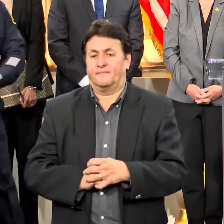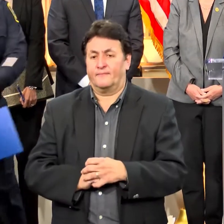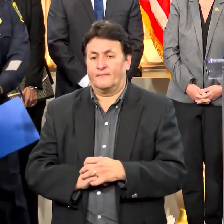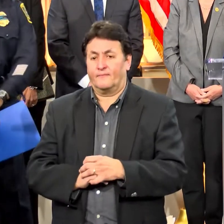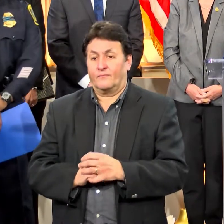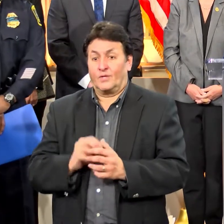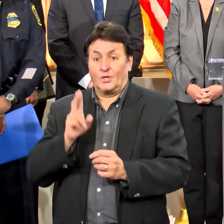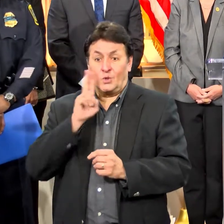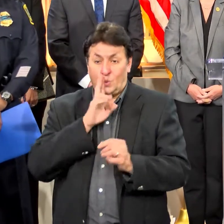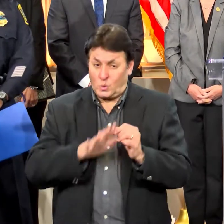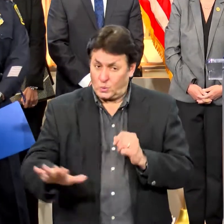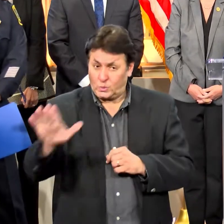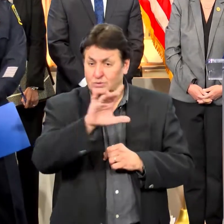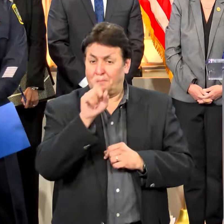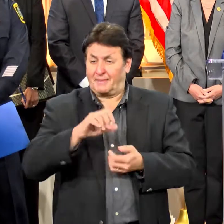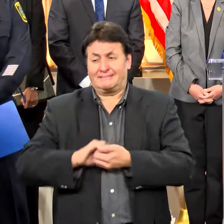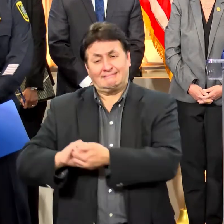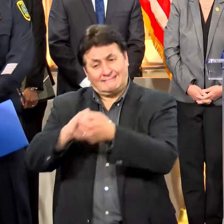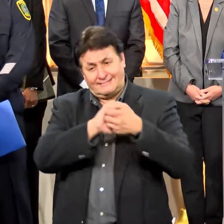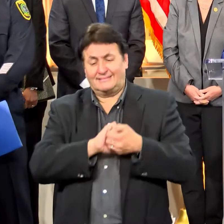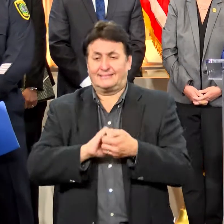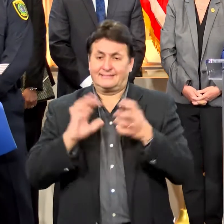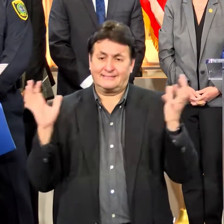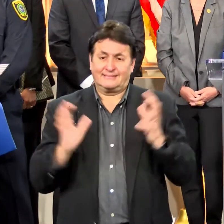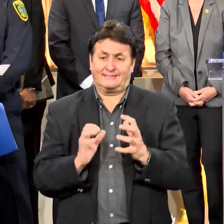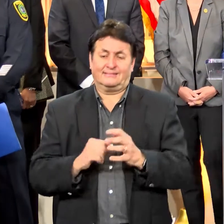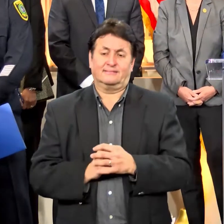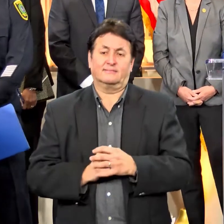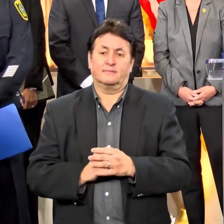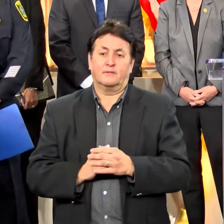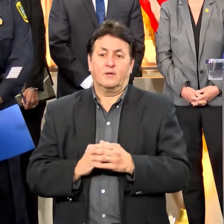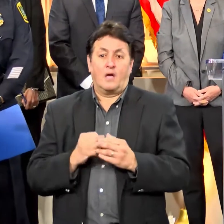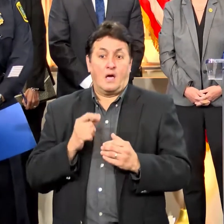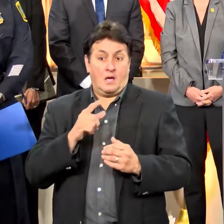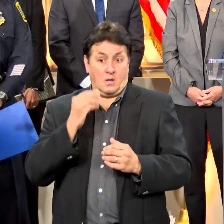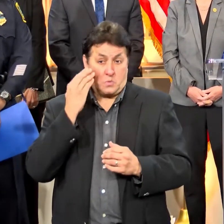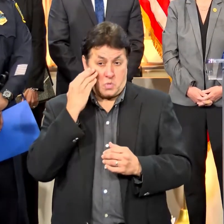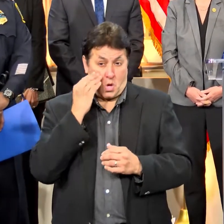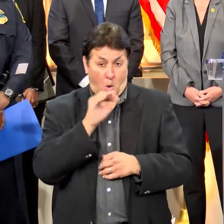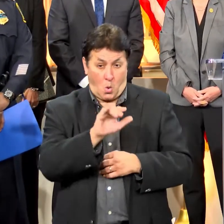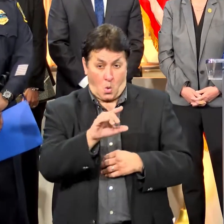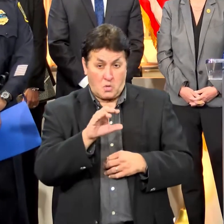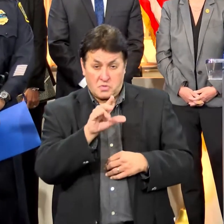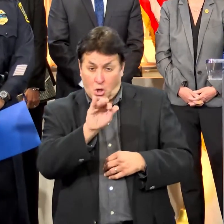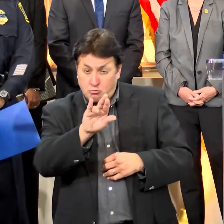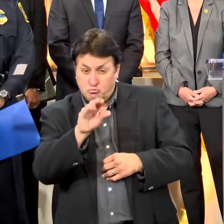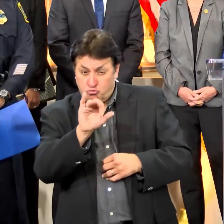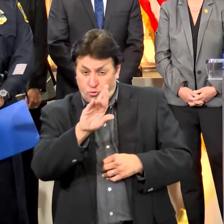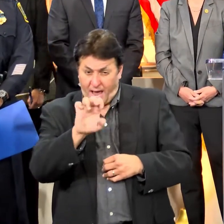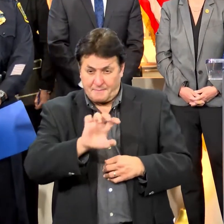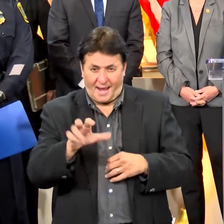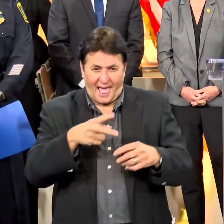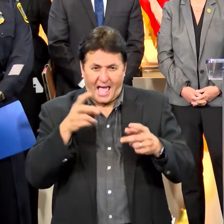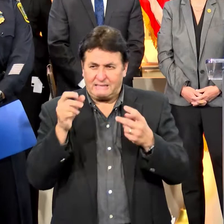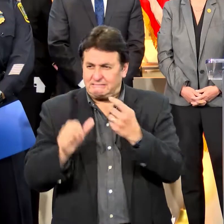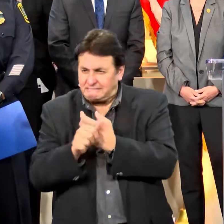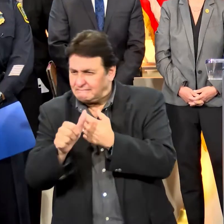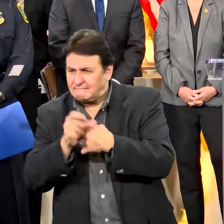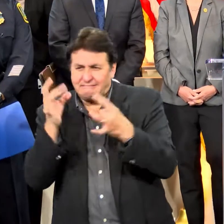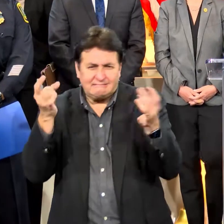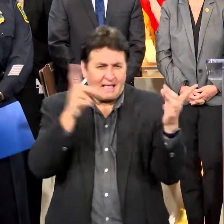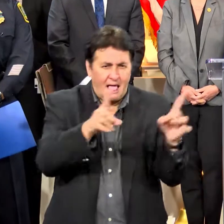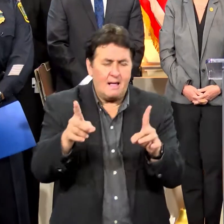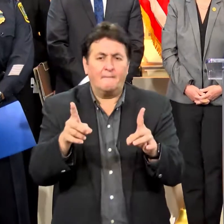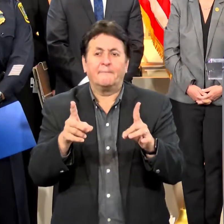collectively, comprehensively, and holistically to address the rising crime in our city. Every Houstonian deserves